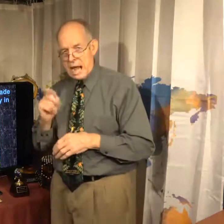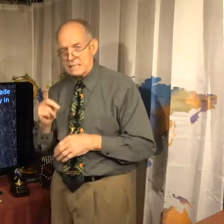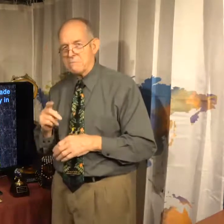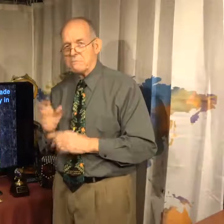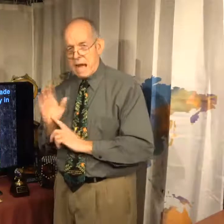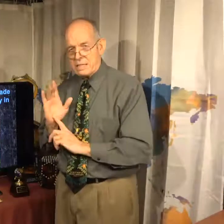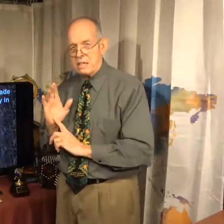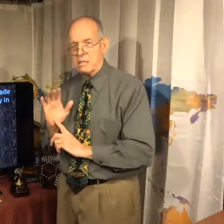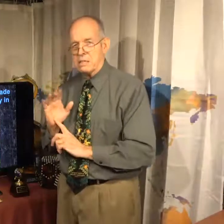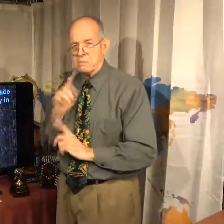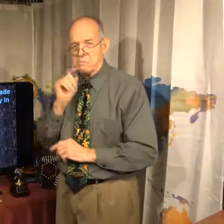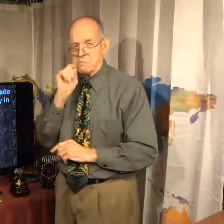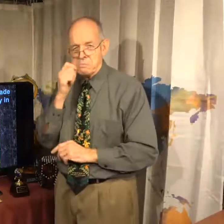desk, gather.